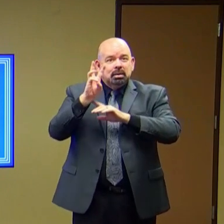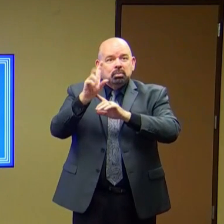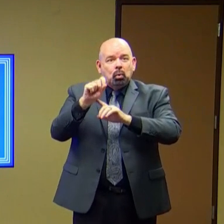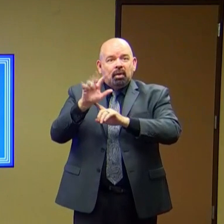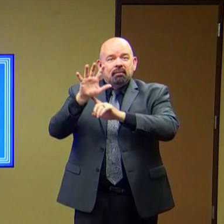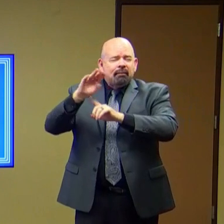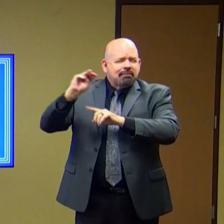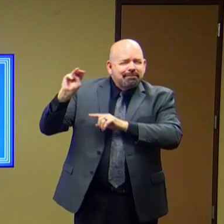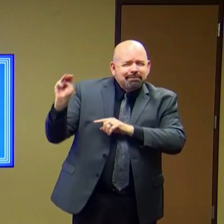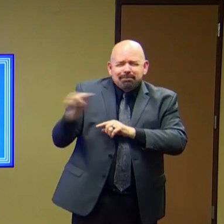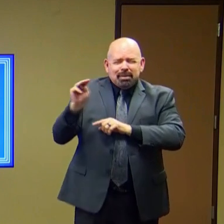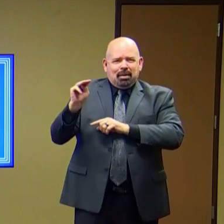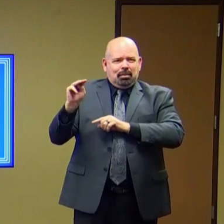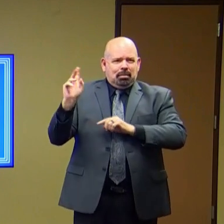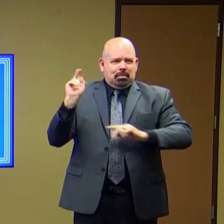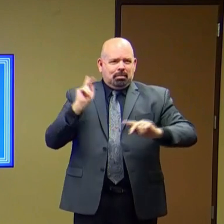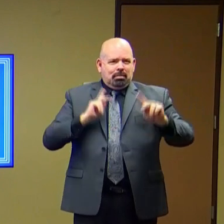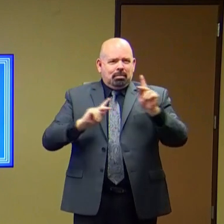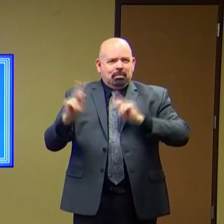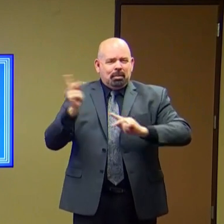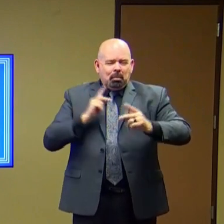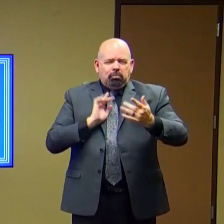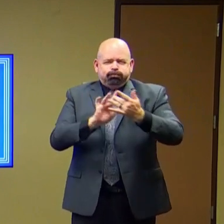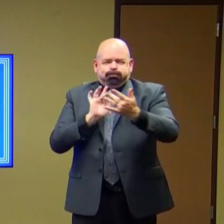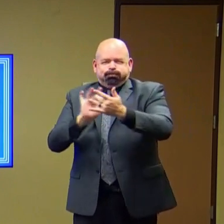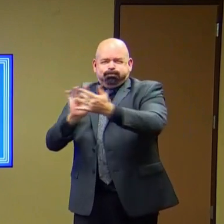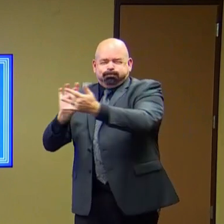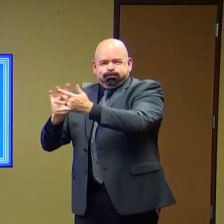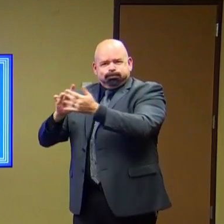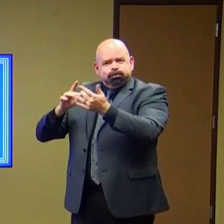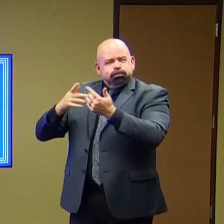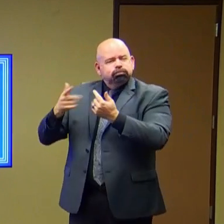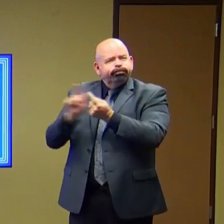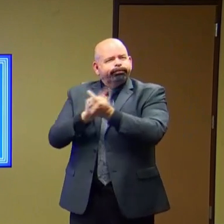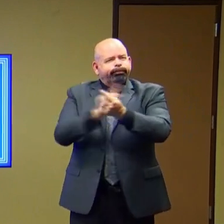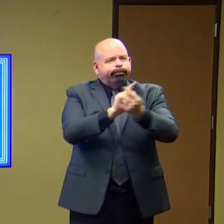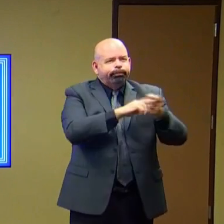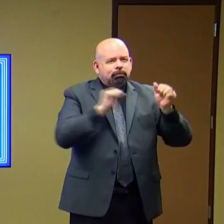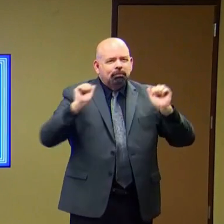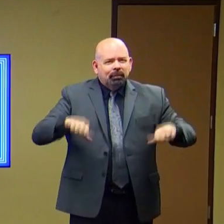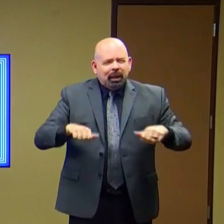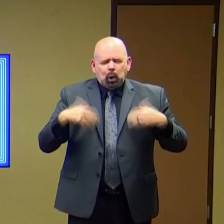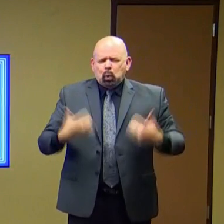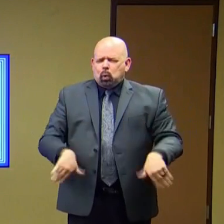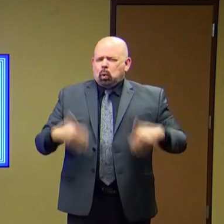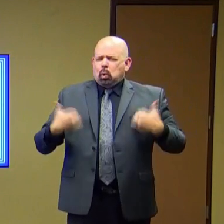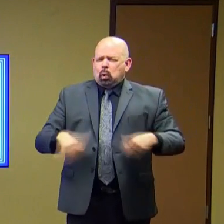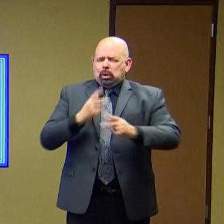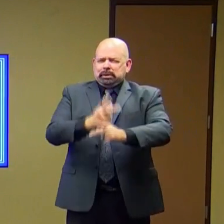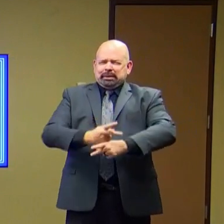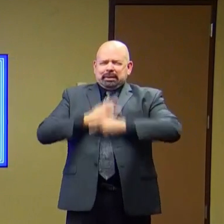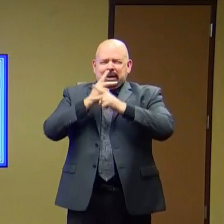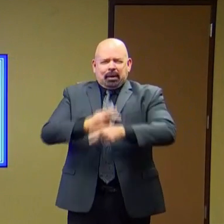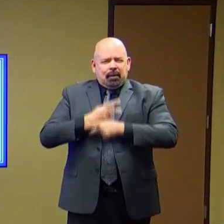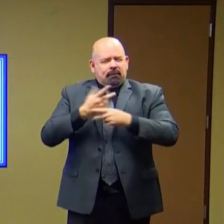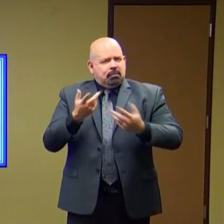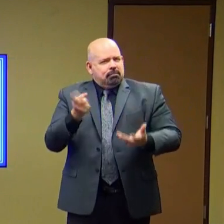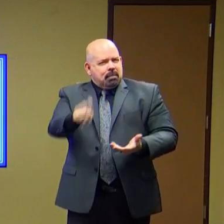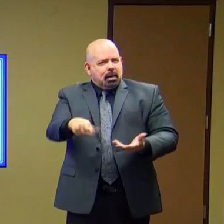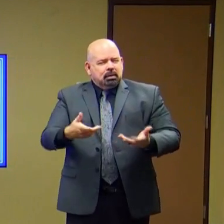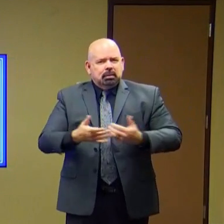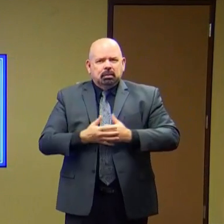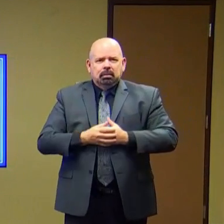contacts than we would see on a normal weekend. So we really need to be careful on this Texas OU weekend